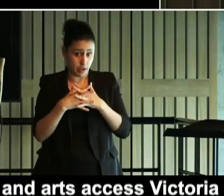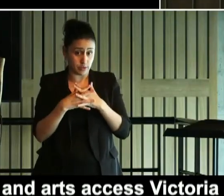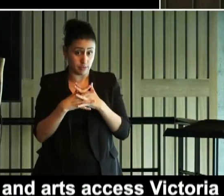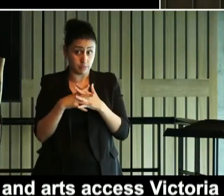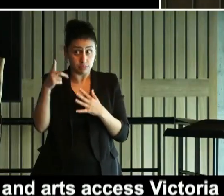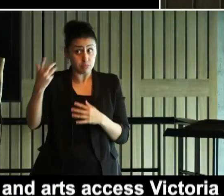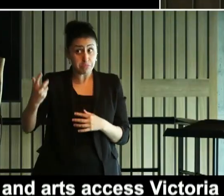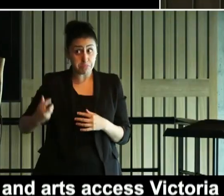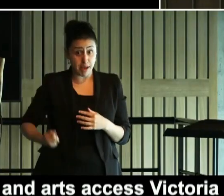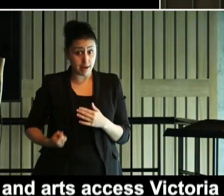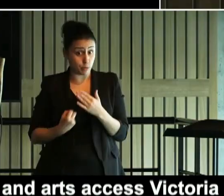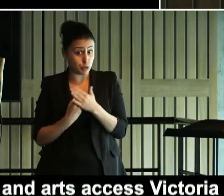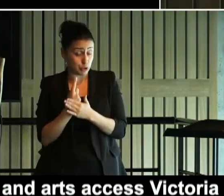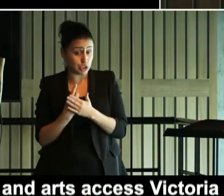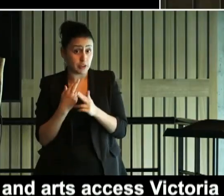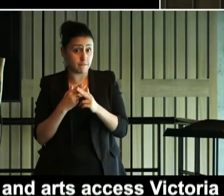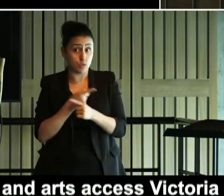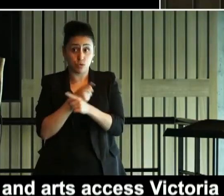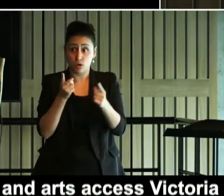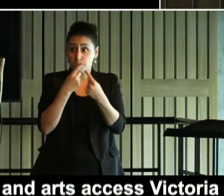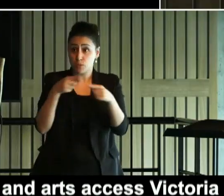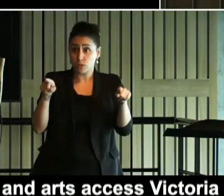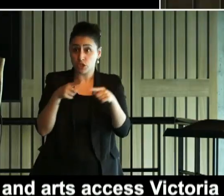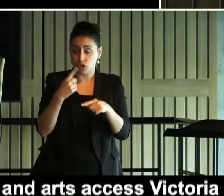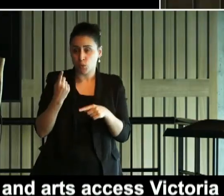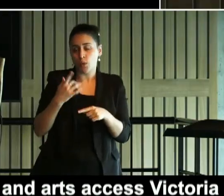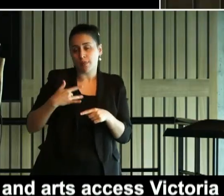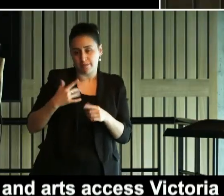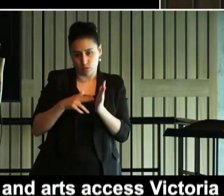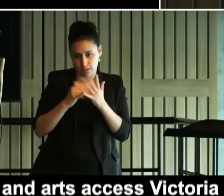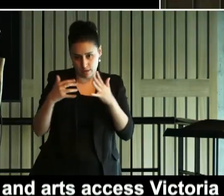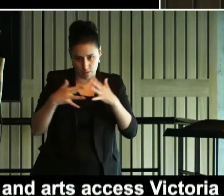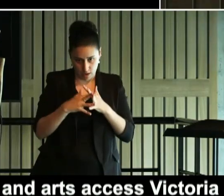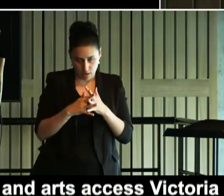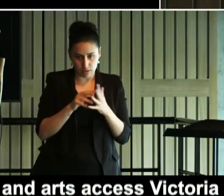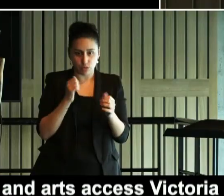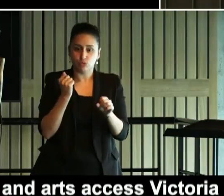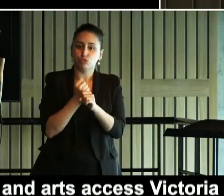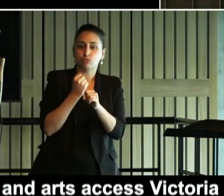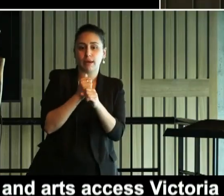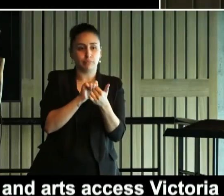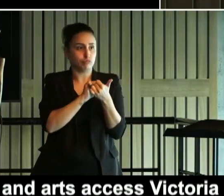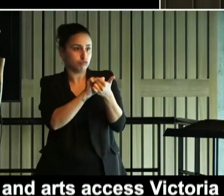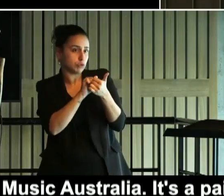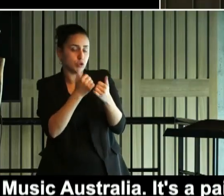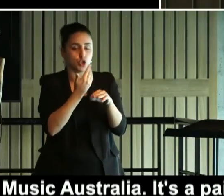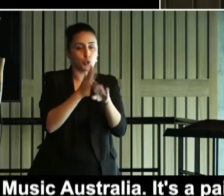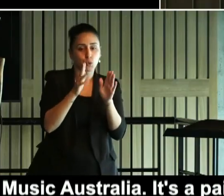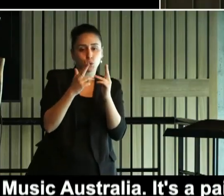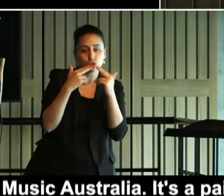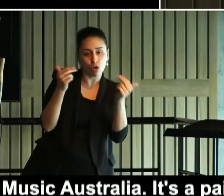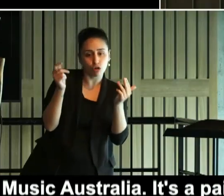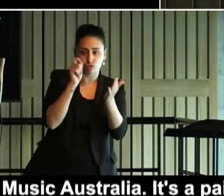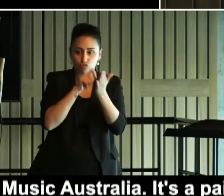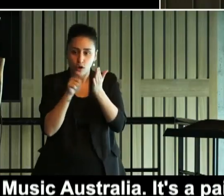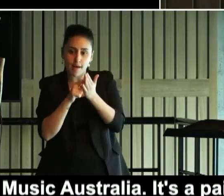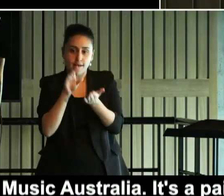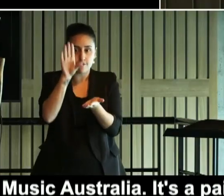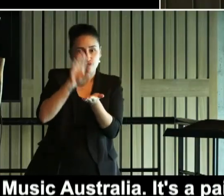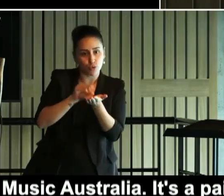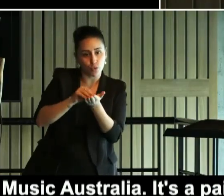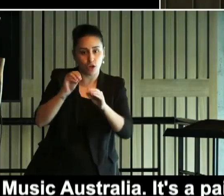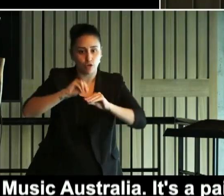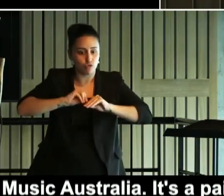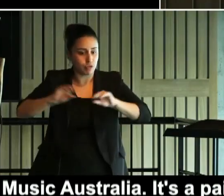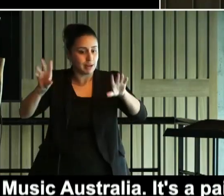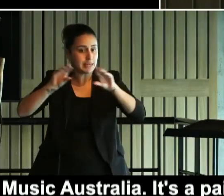paid opportunity for New South Wales musicians to collaborate new songs, writing, recording and releasing within